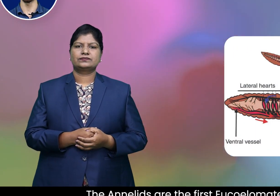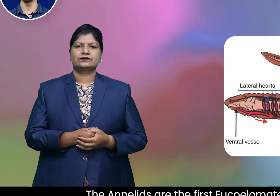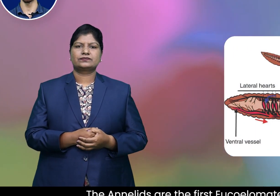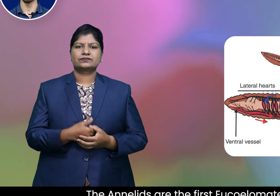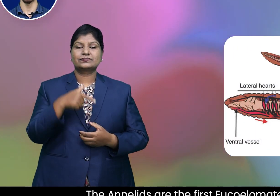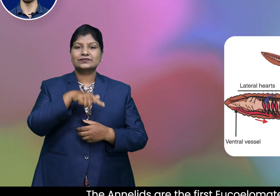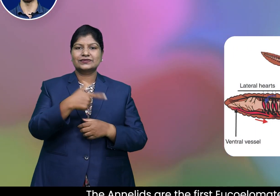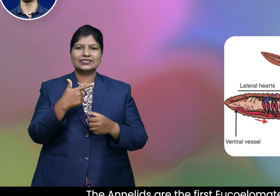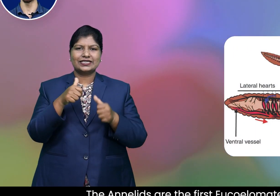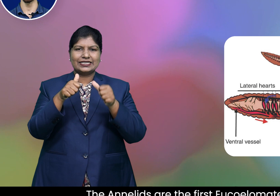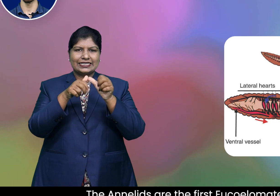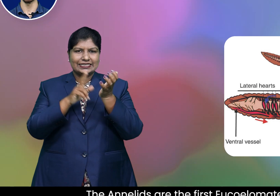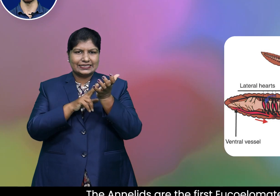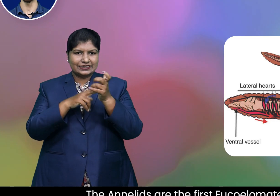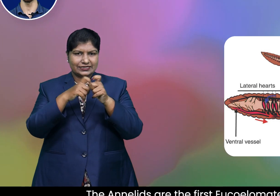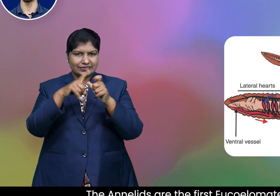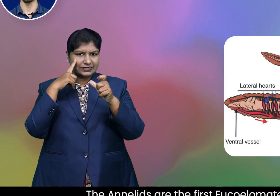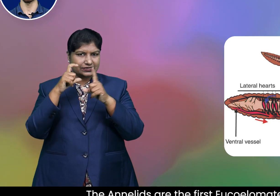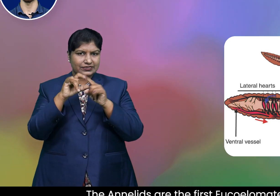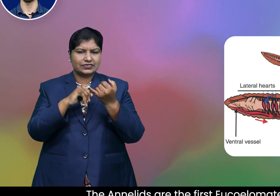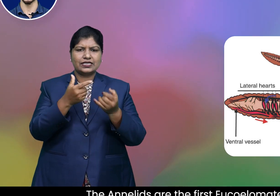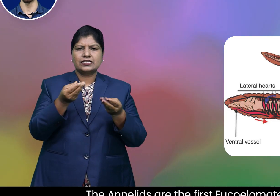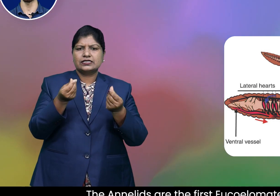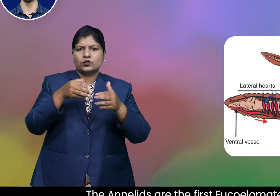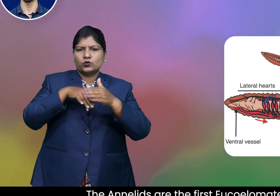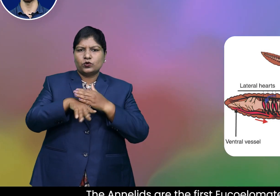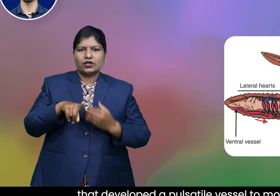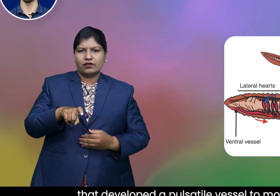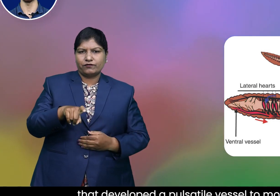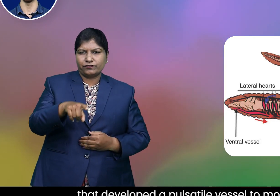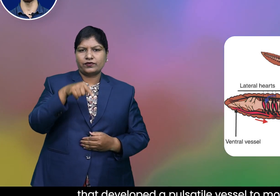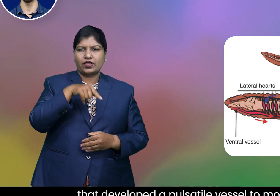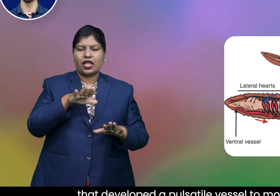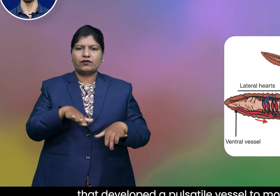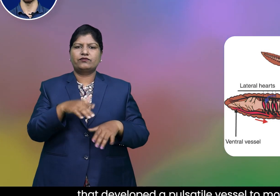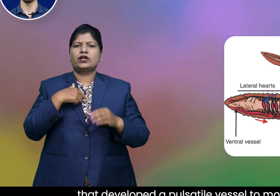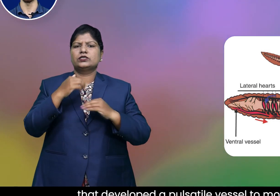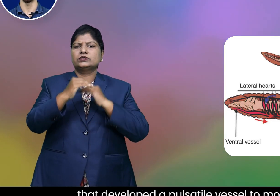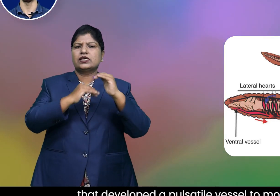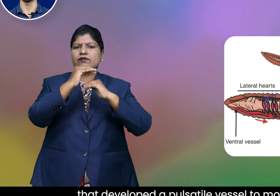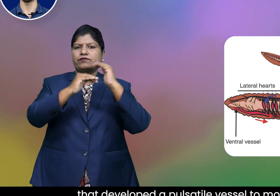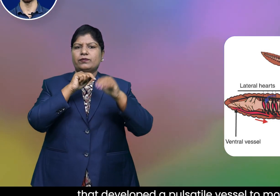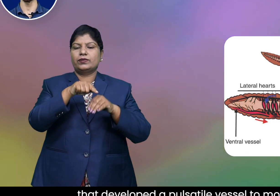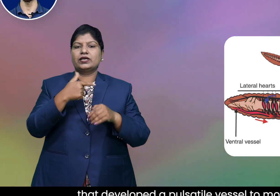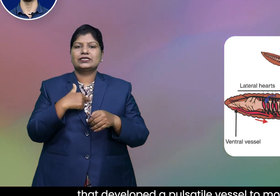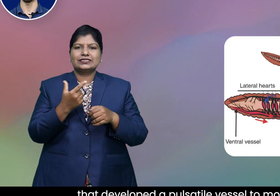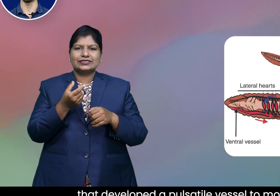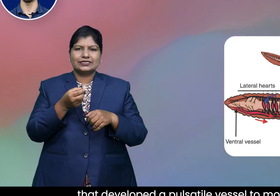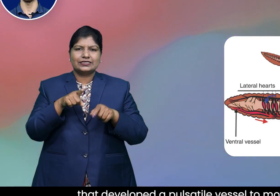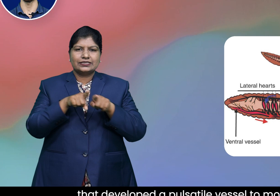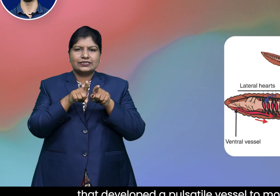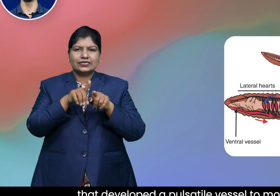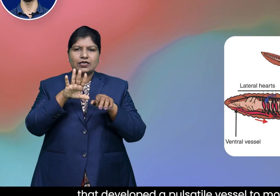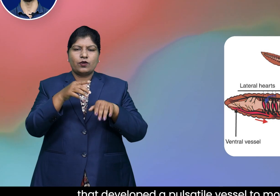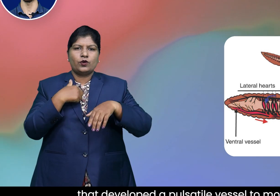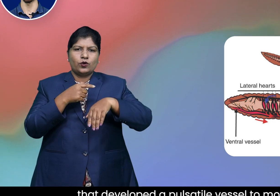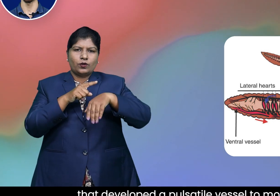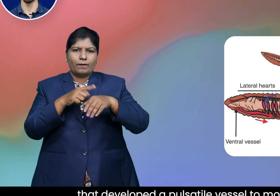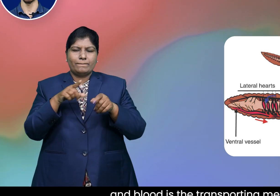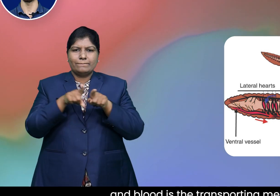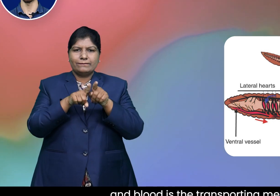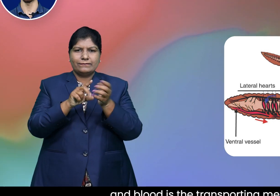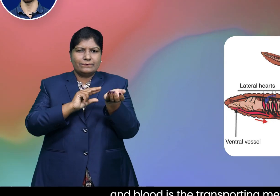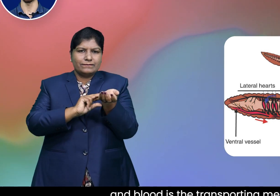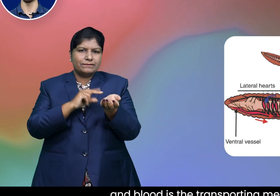The annelids are the first eucoelomate animals that developed a pulsatile vessel to move the